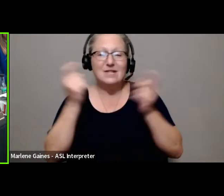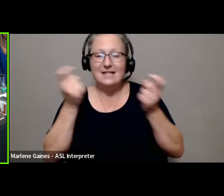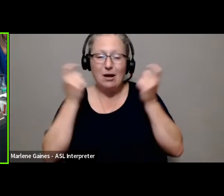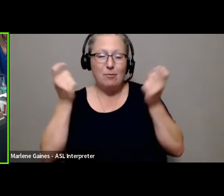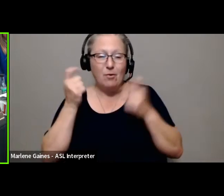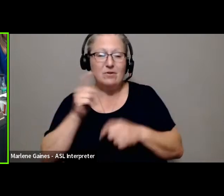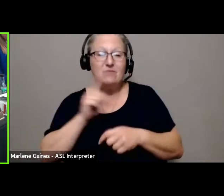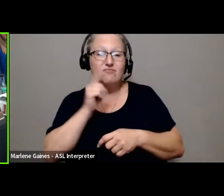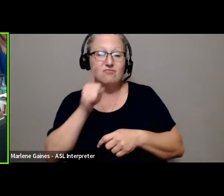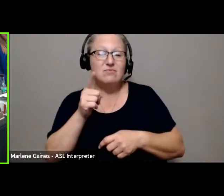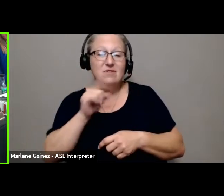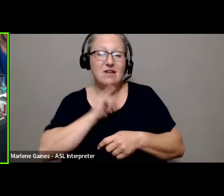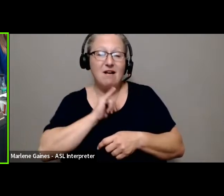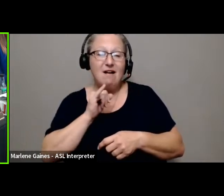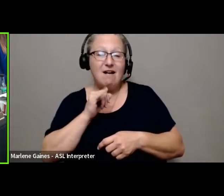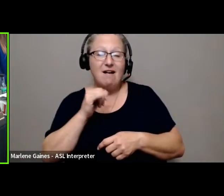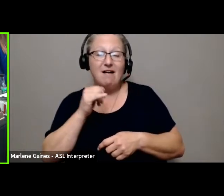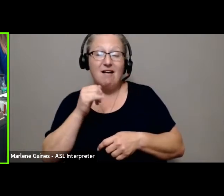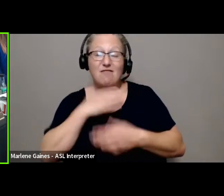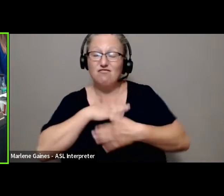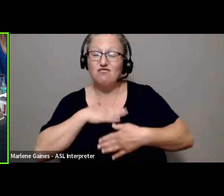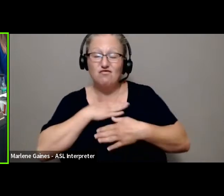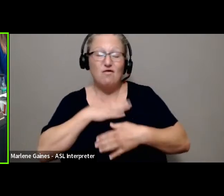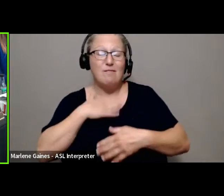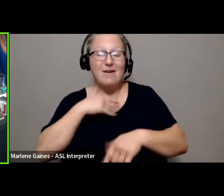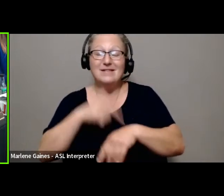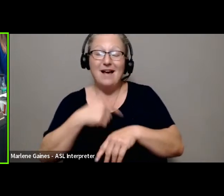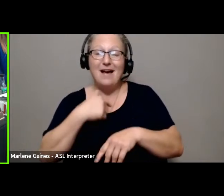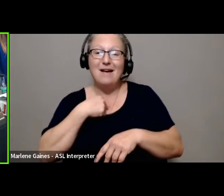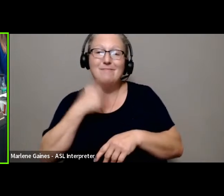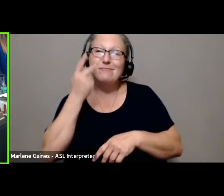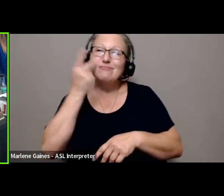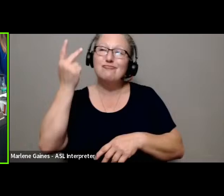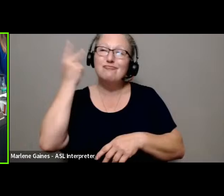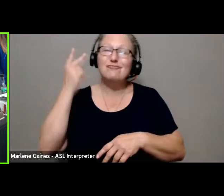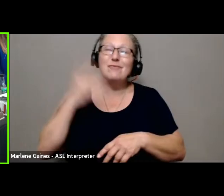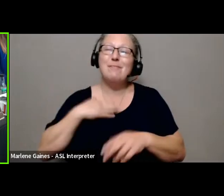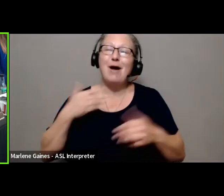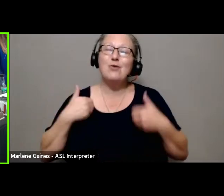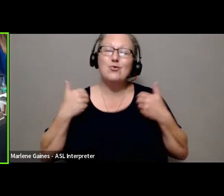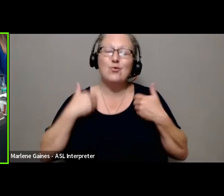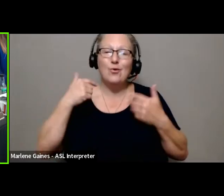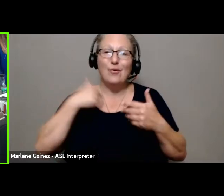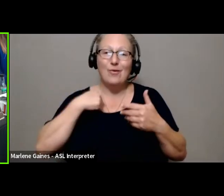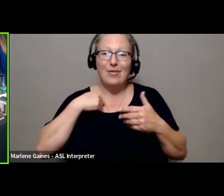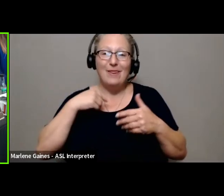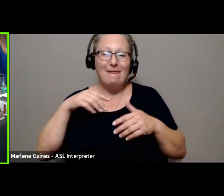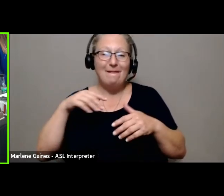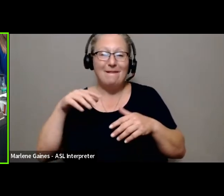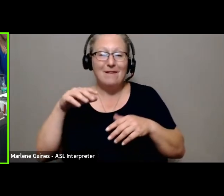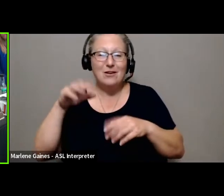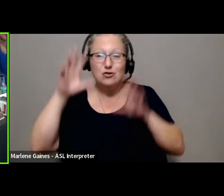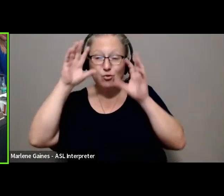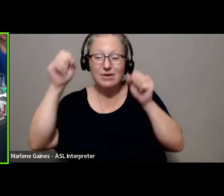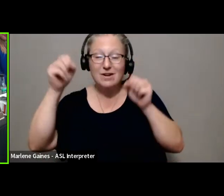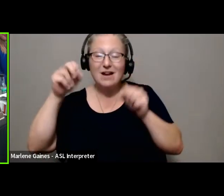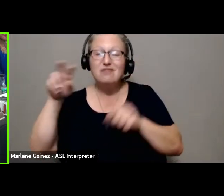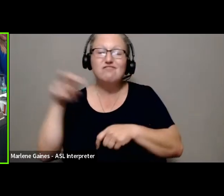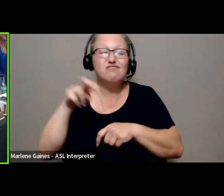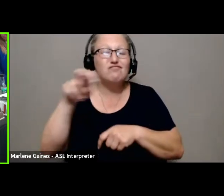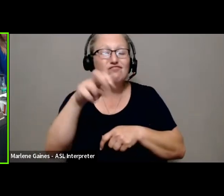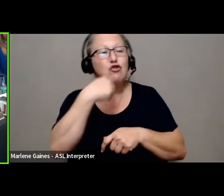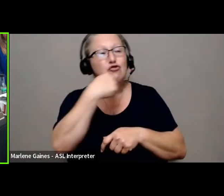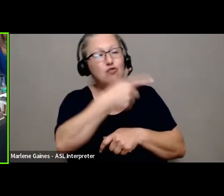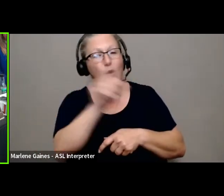I really had a time of my life, and I relived my youth because I took the superintendent around and told him